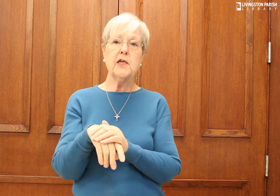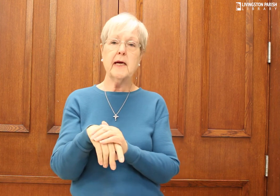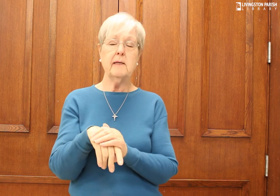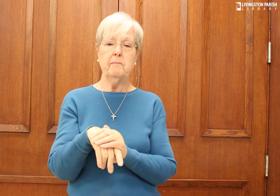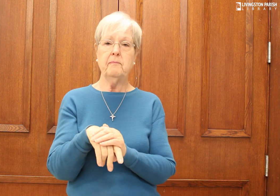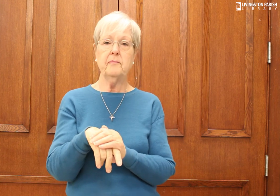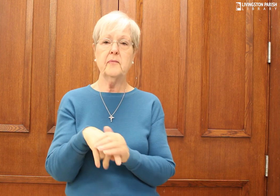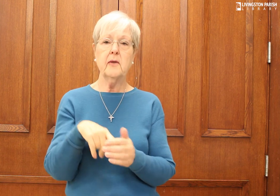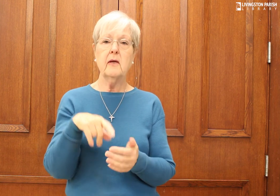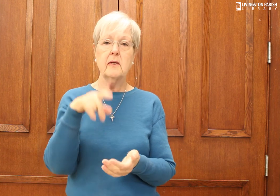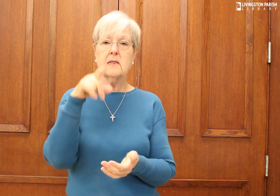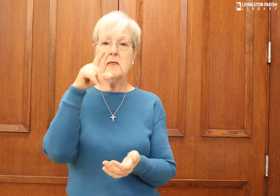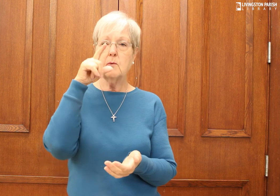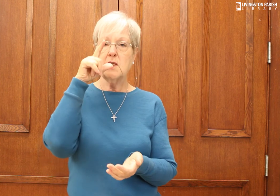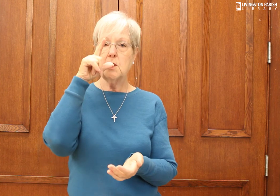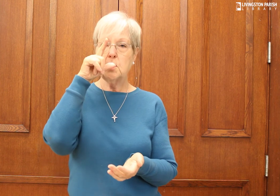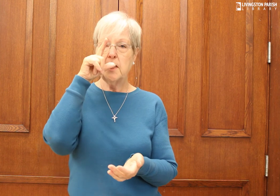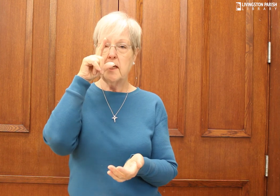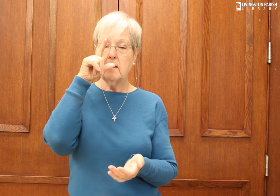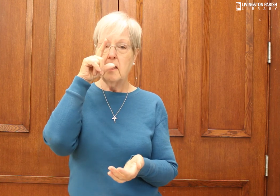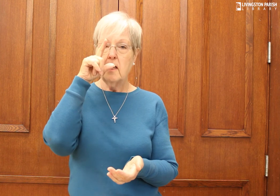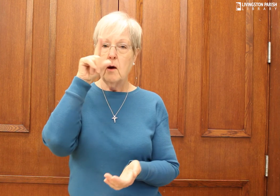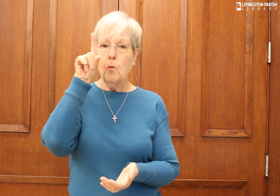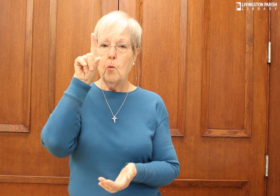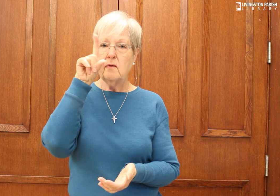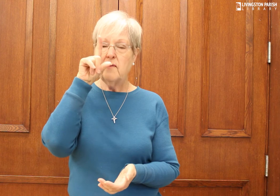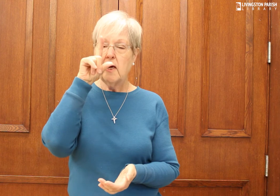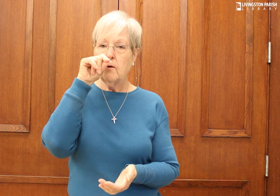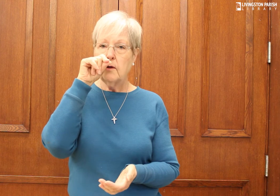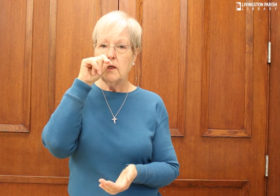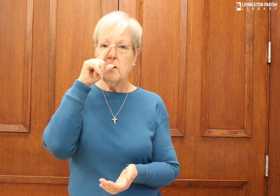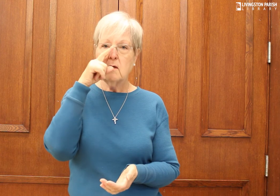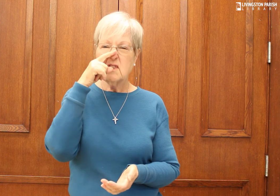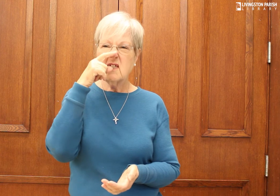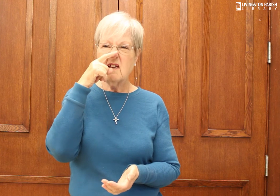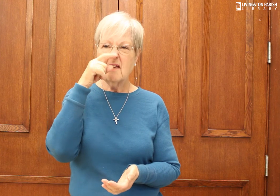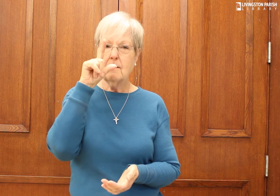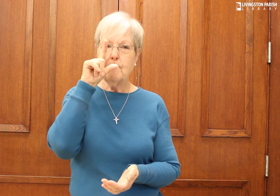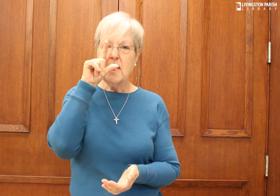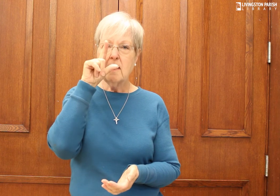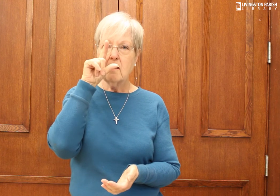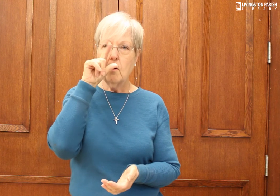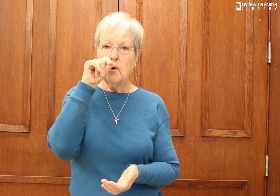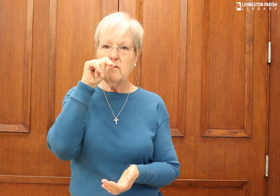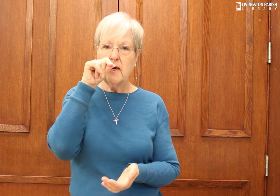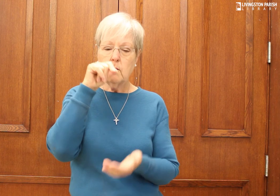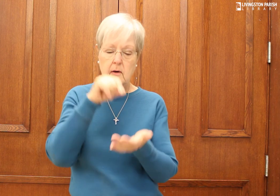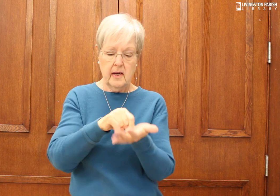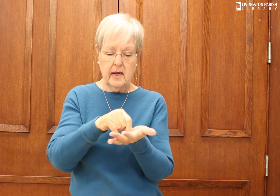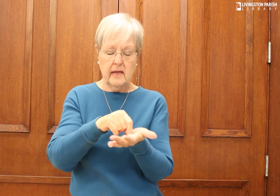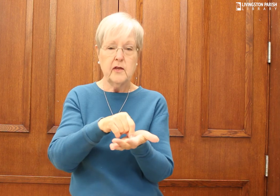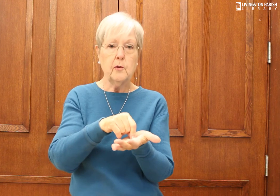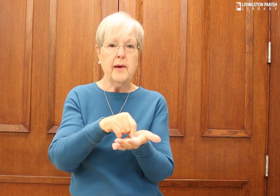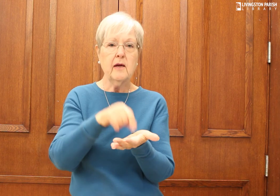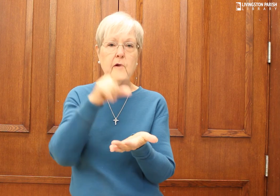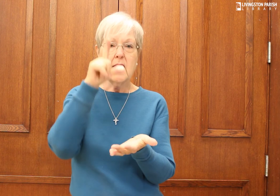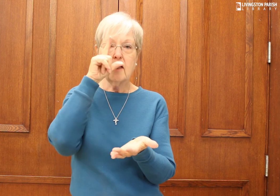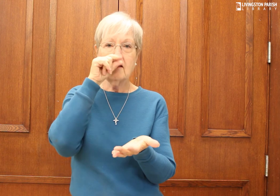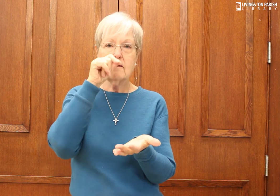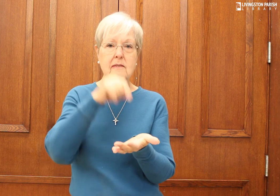Chicken. Let's go with chicken. One finger, and you, it's kind of like the beak. One finger, and then you peck your hand. It's